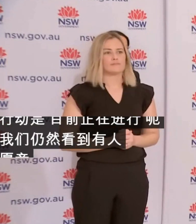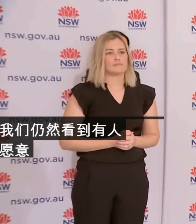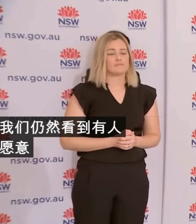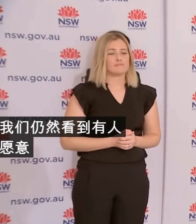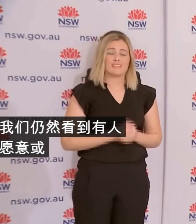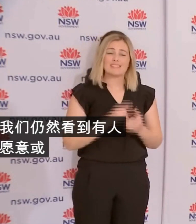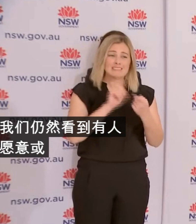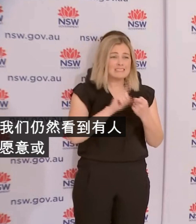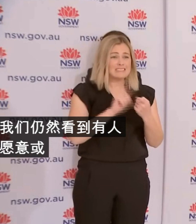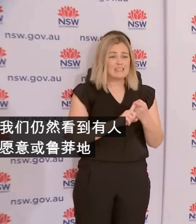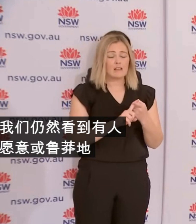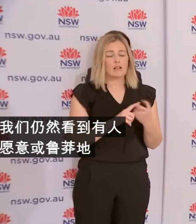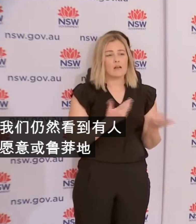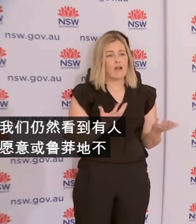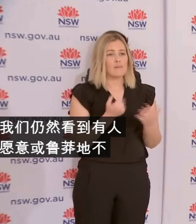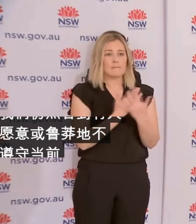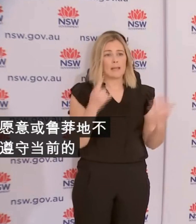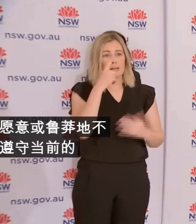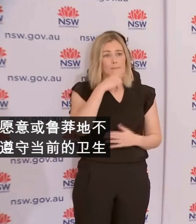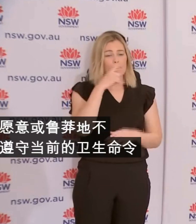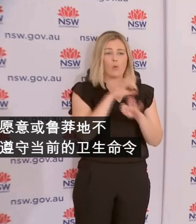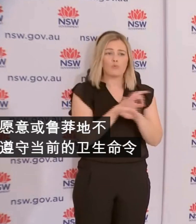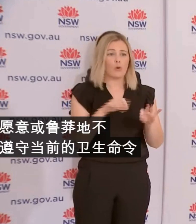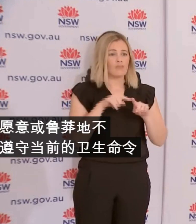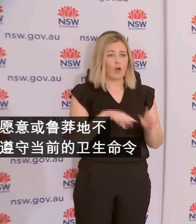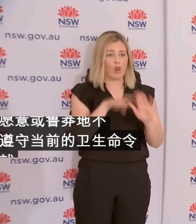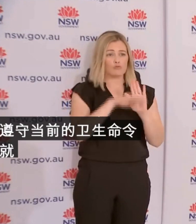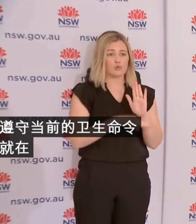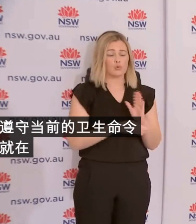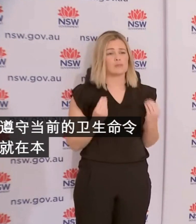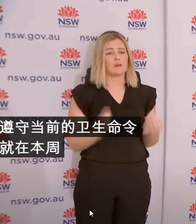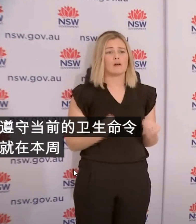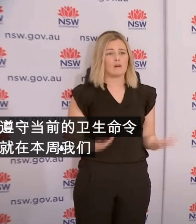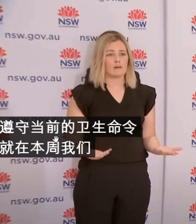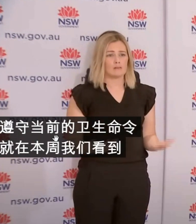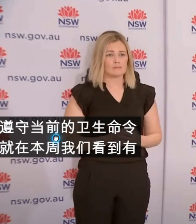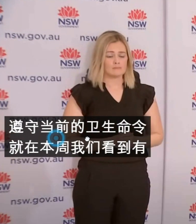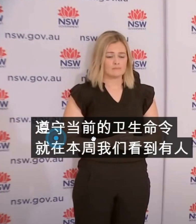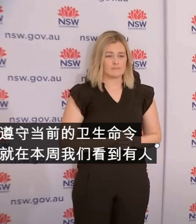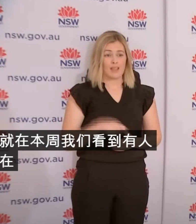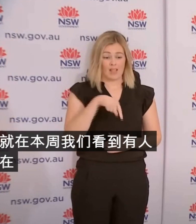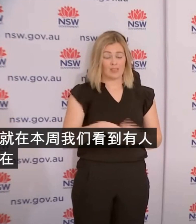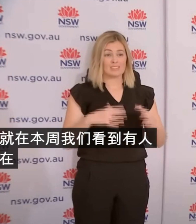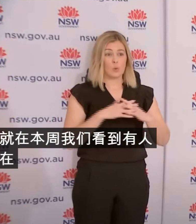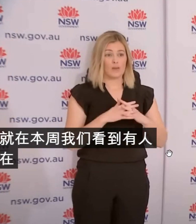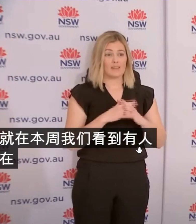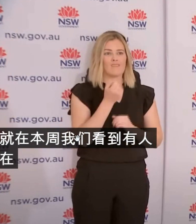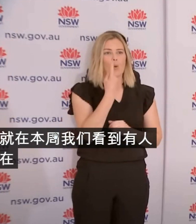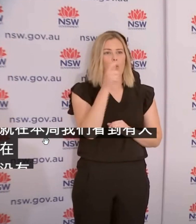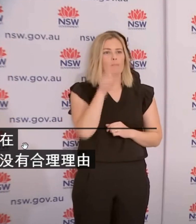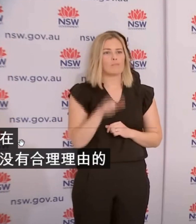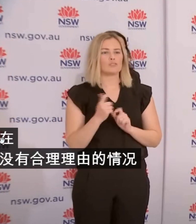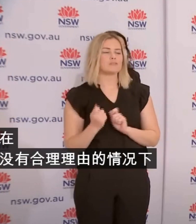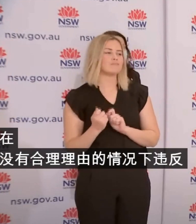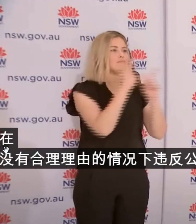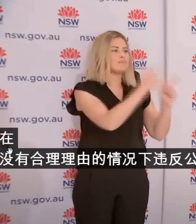who are willingly or recklessly not abiding by the current health orders. Just this week, we saw a person travel out to parks in breach of a public